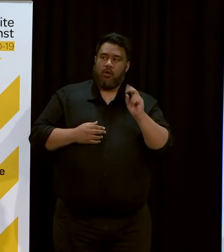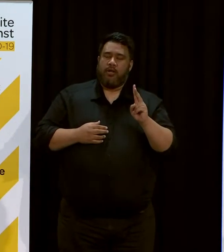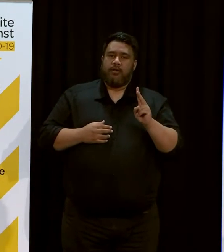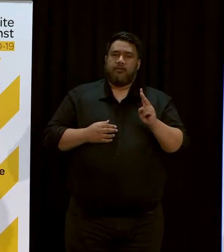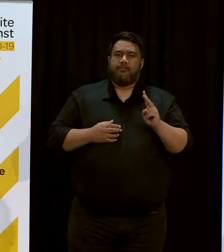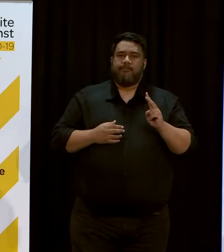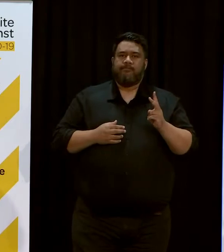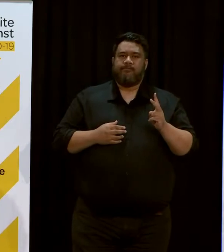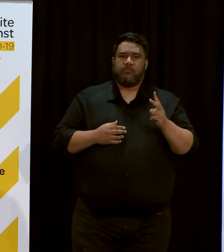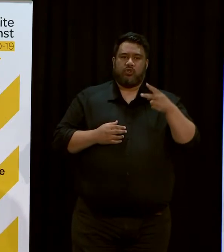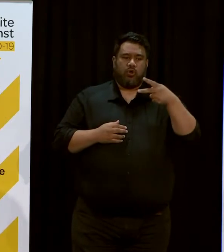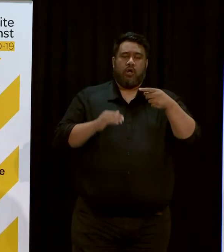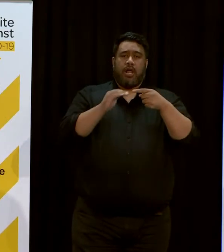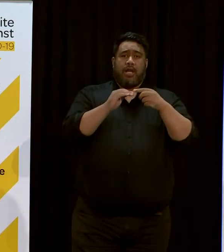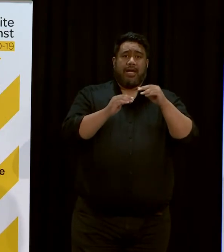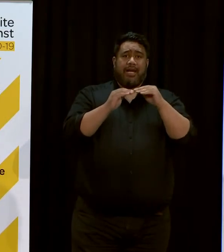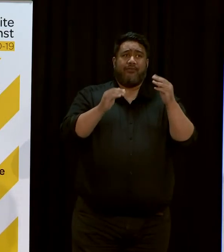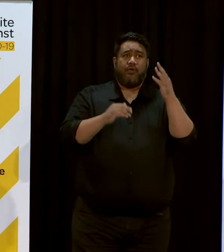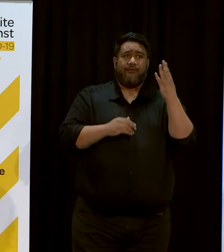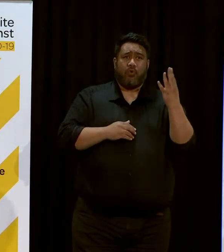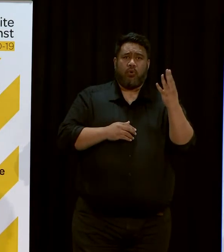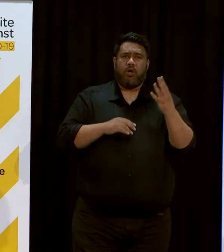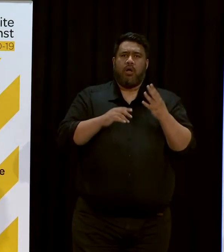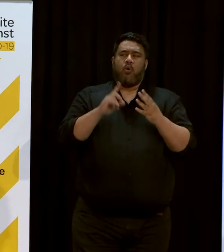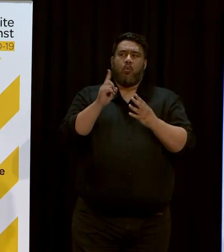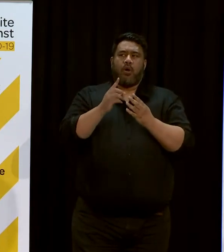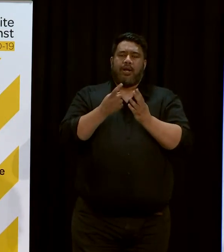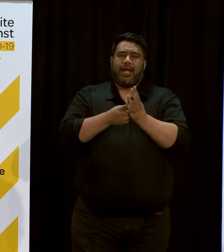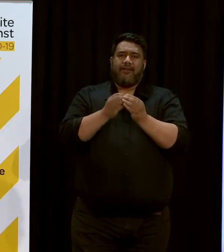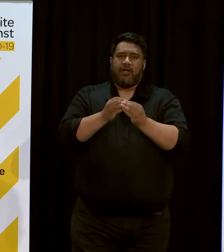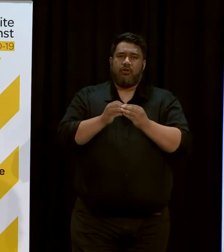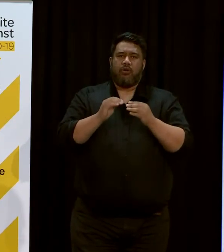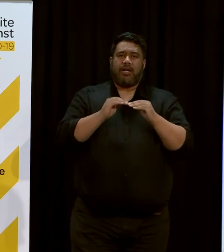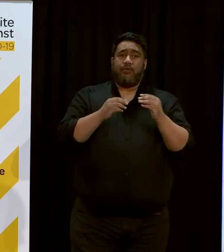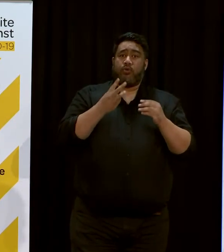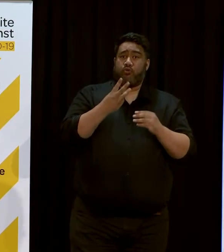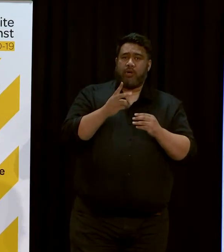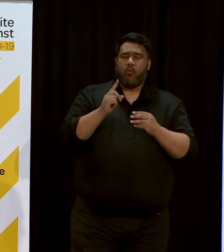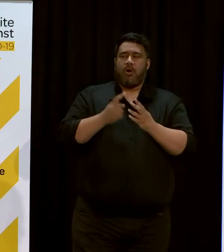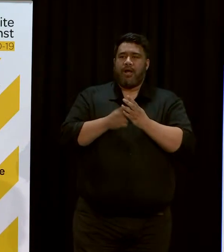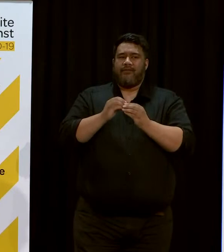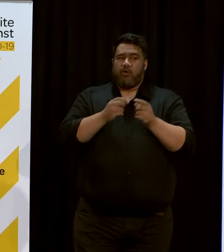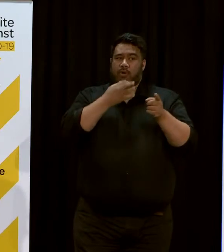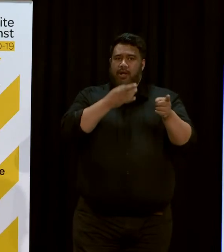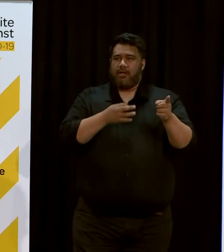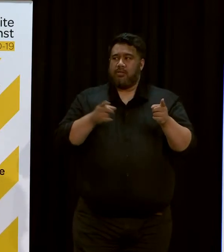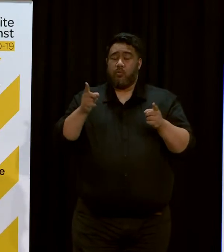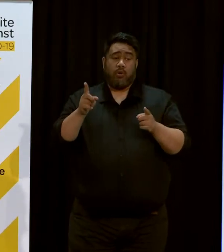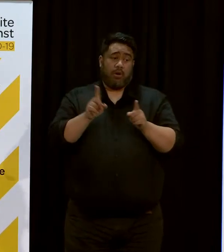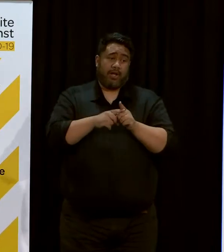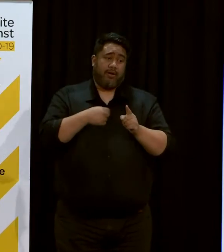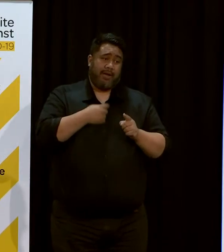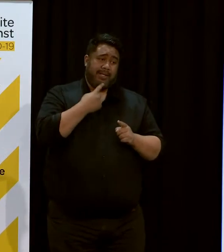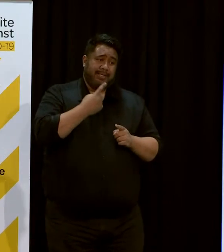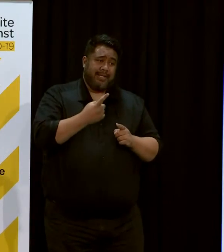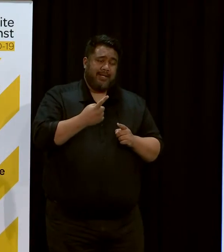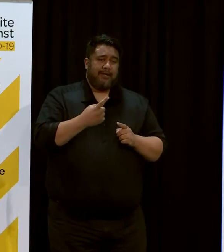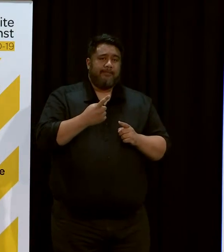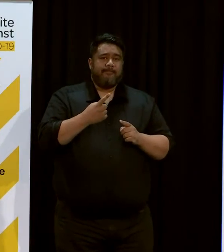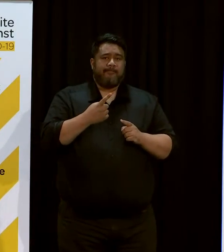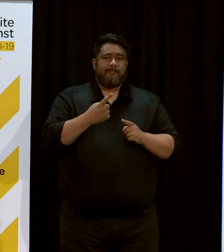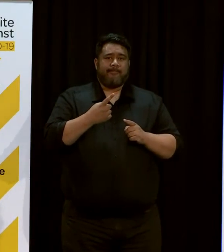level? For which R value? As I've said, the modelling, compliance, and then the likely R value